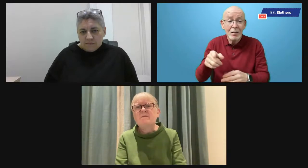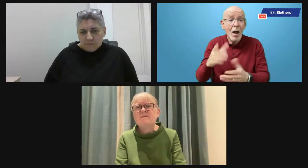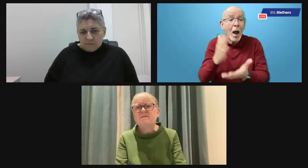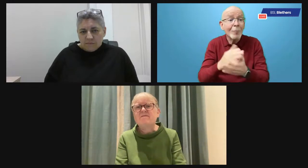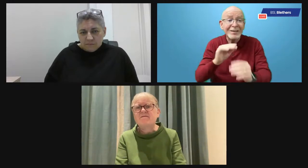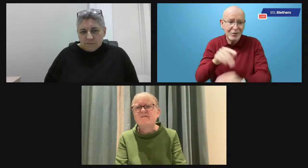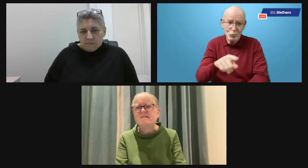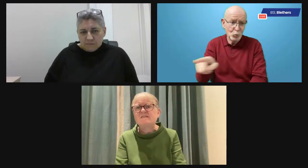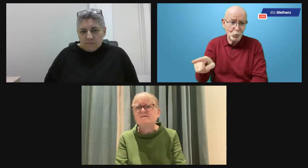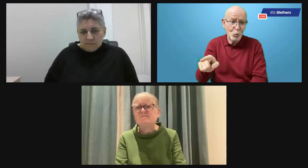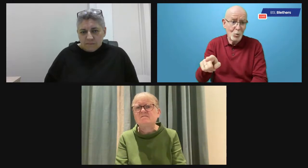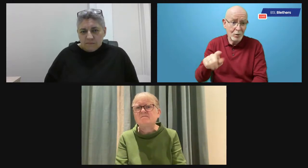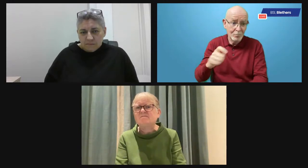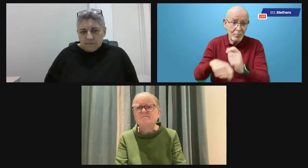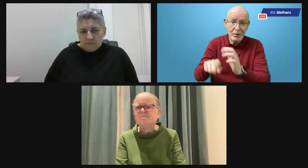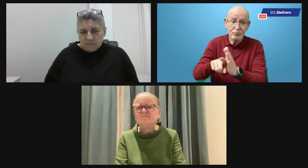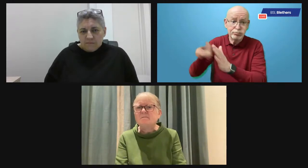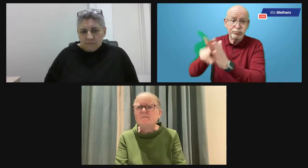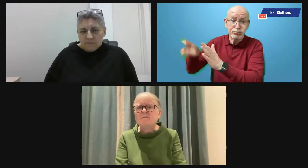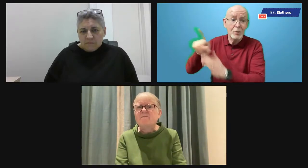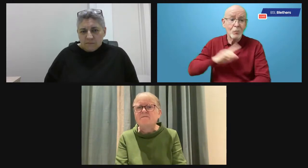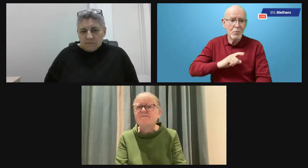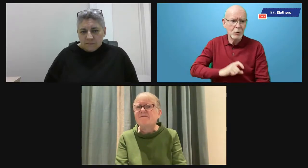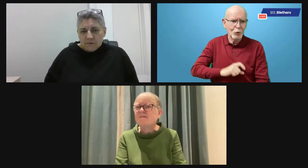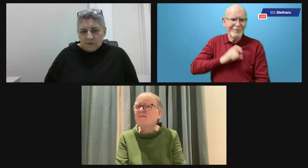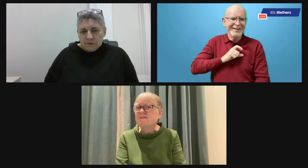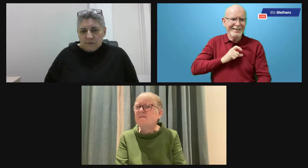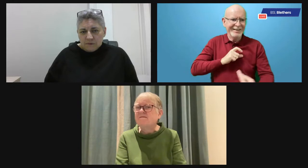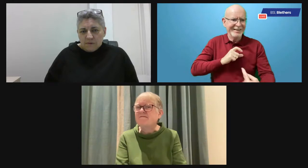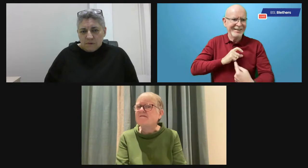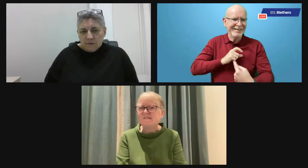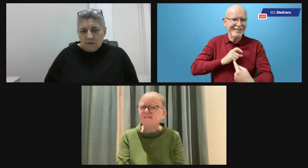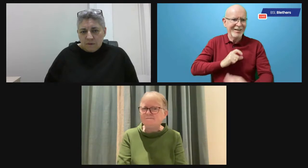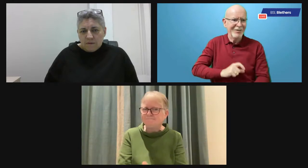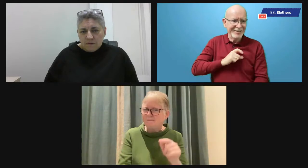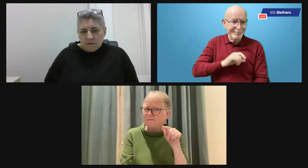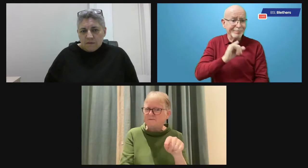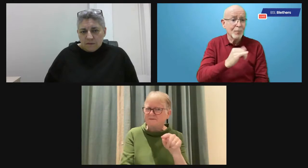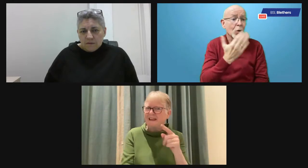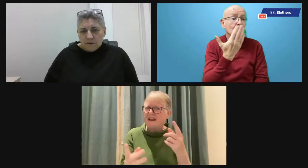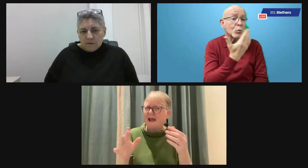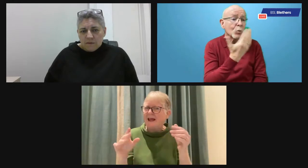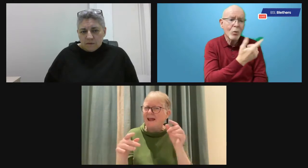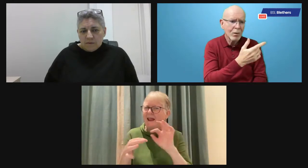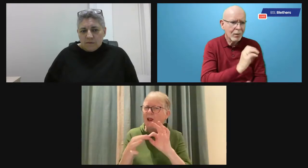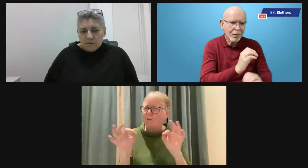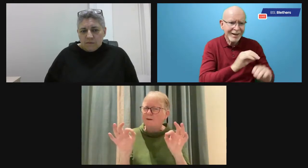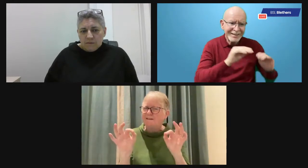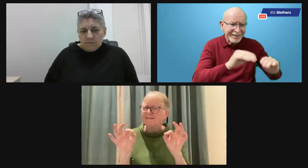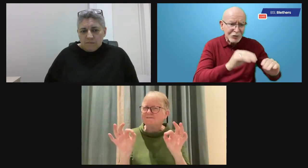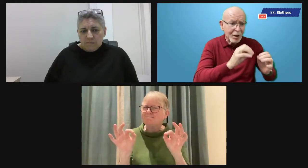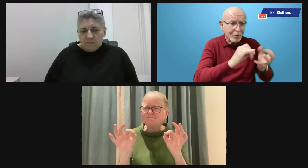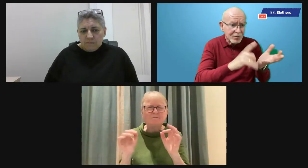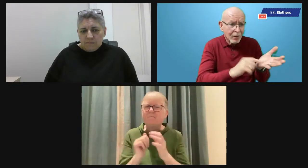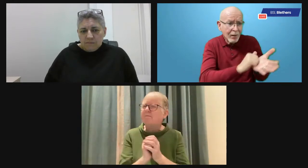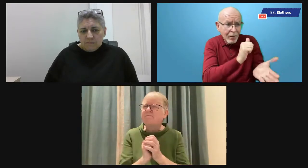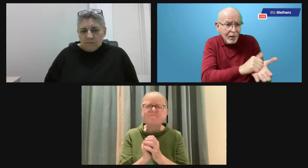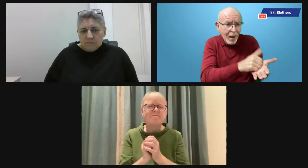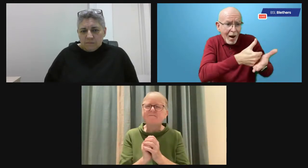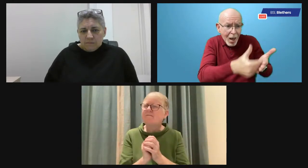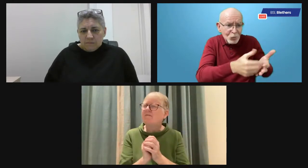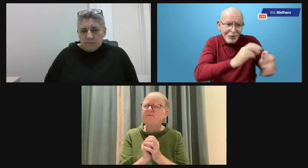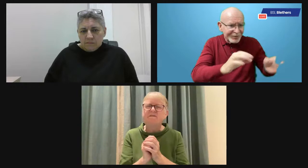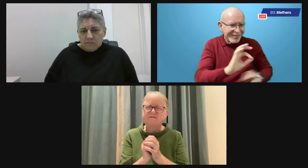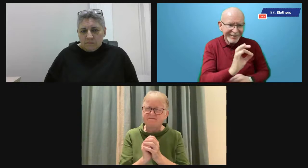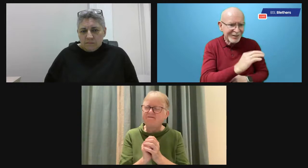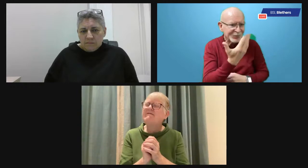of sign language as well. And if you ask people who did the linguistic course, a lot of them didn't become